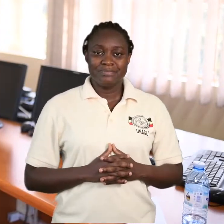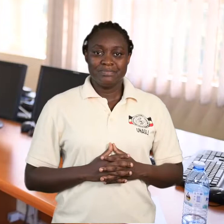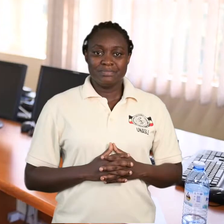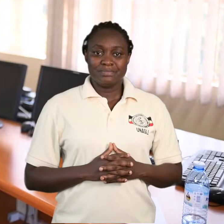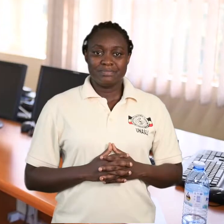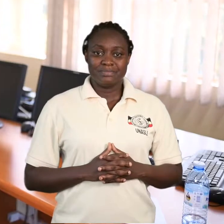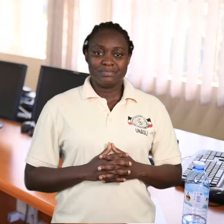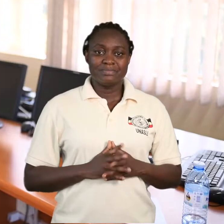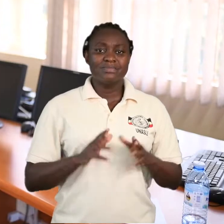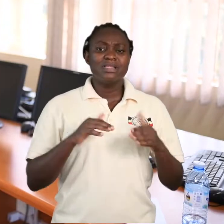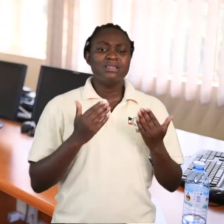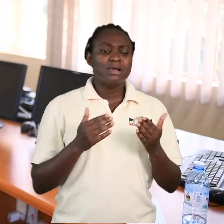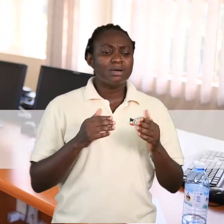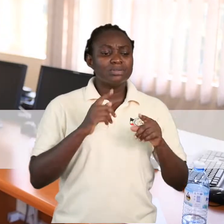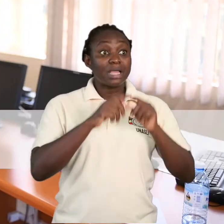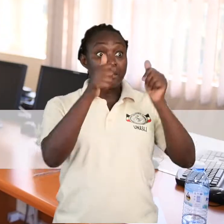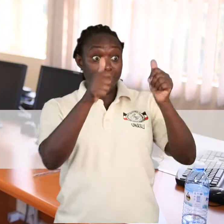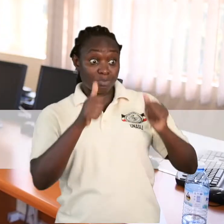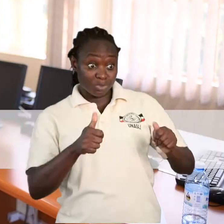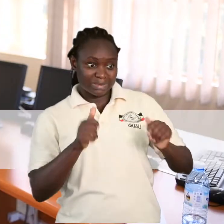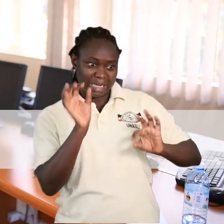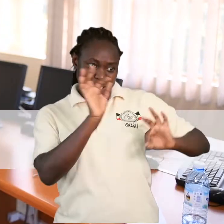What are the steps in poster making?